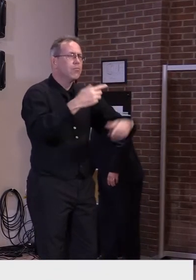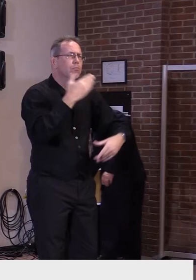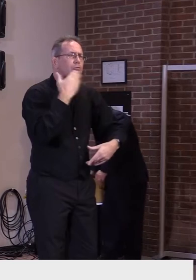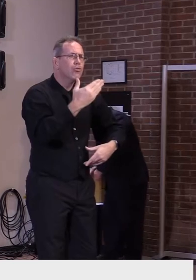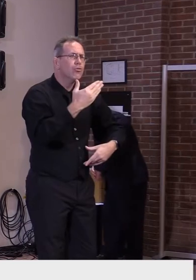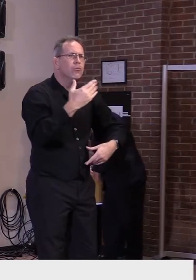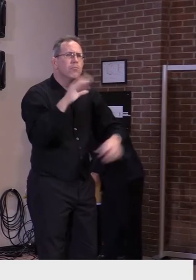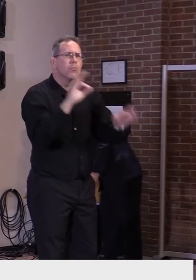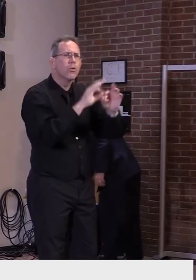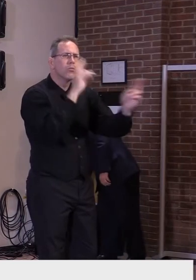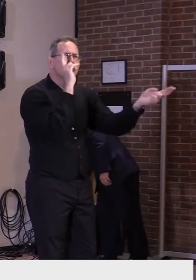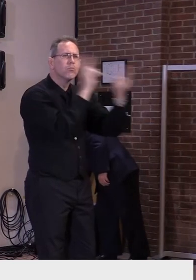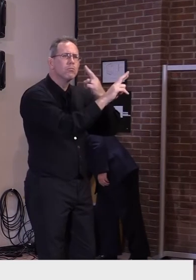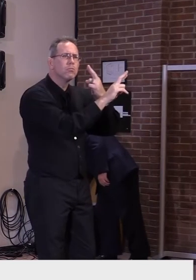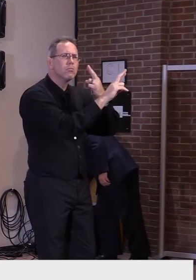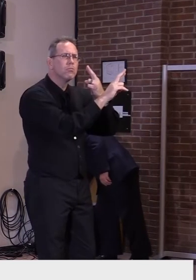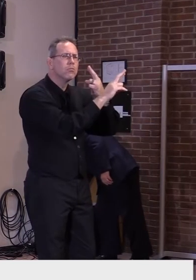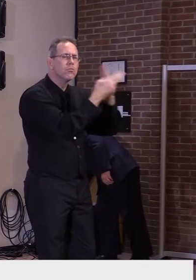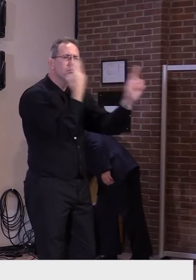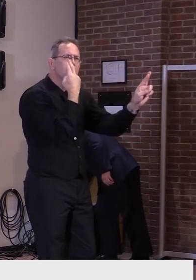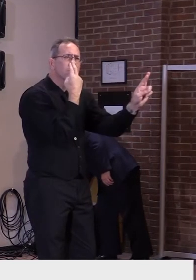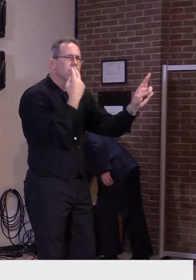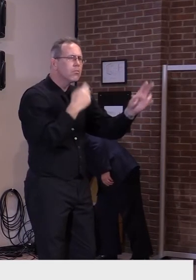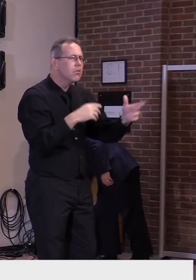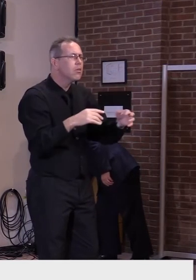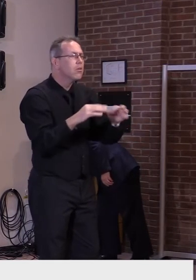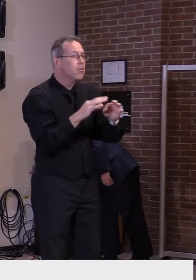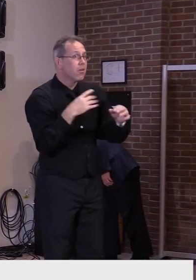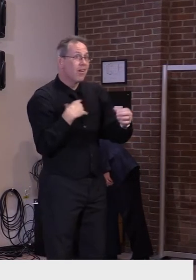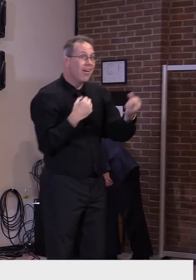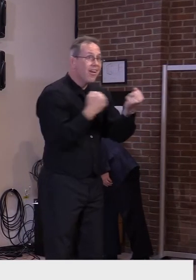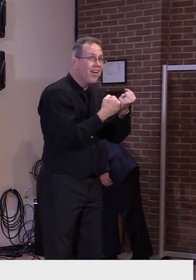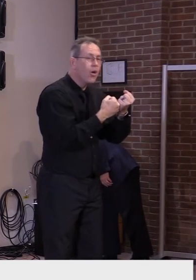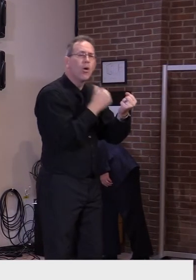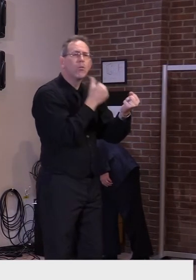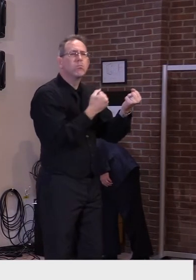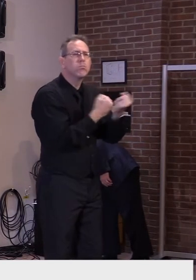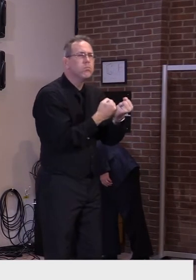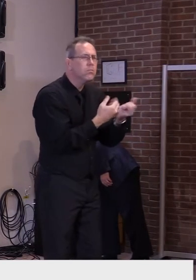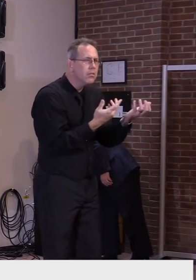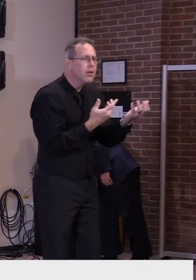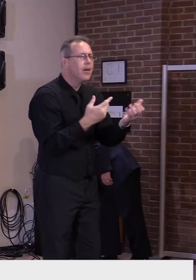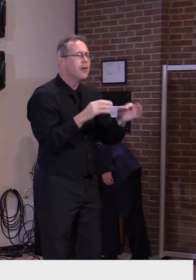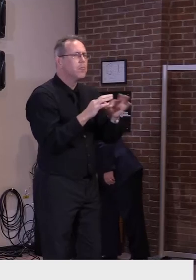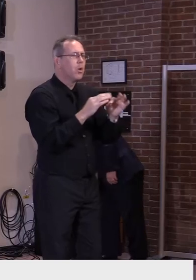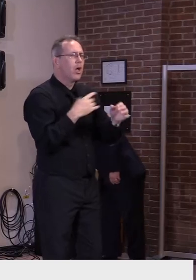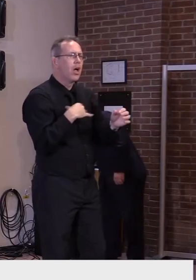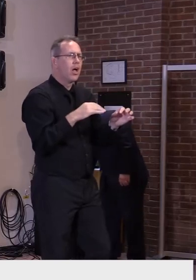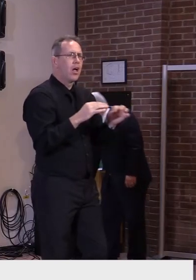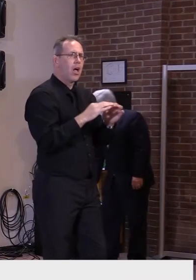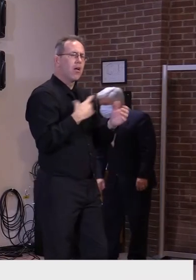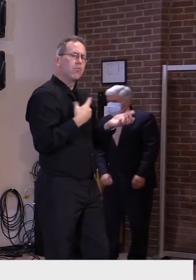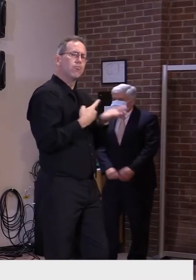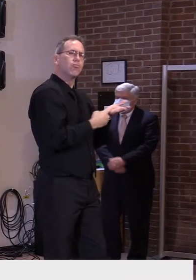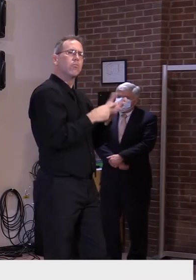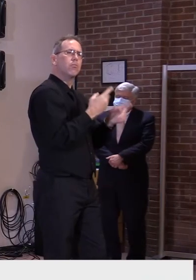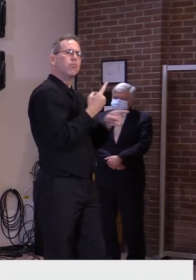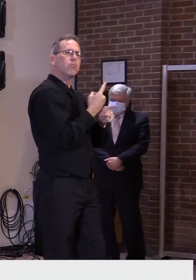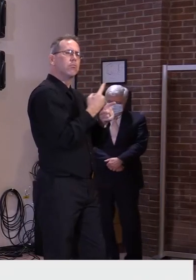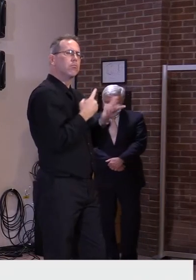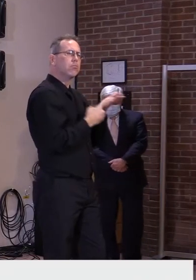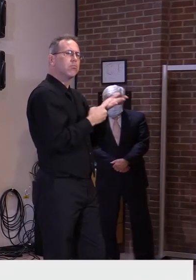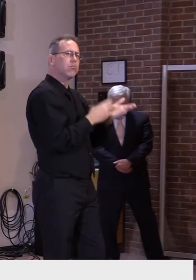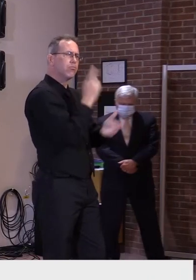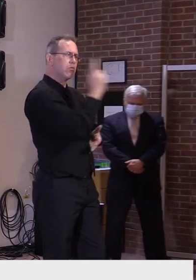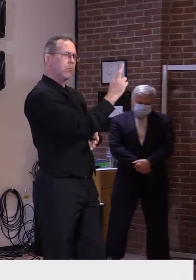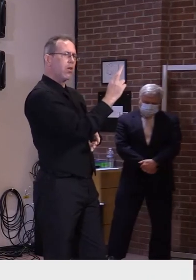I not only preach it, but I practice it. And I would say, find someone who can say otherwise,